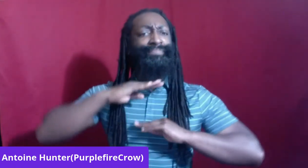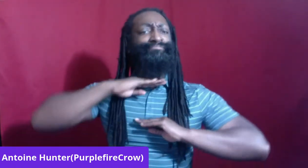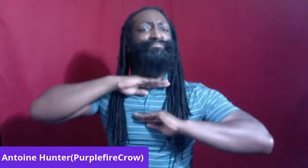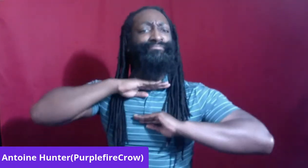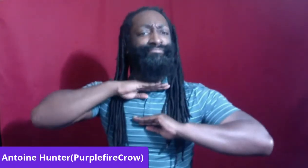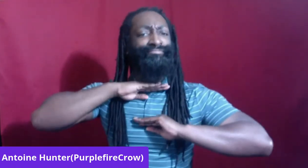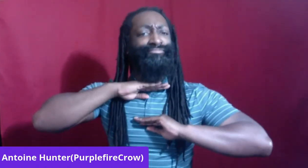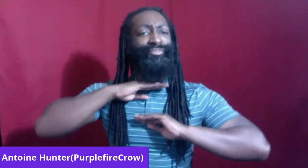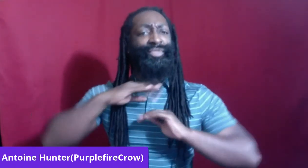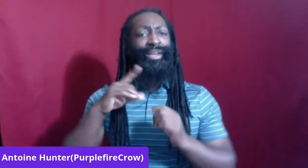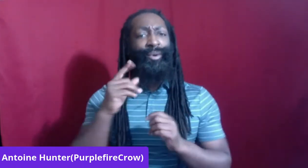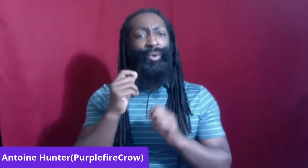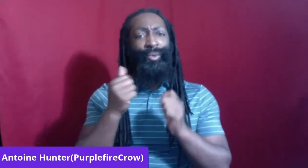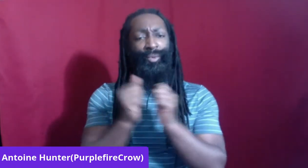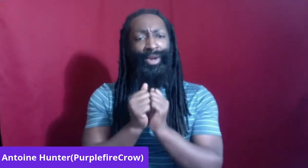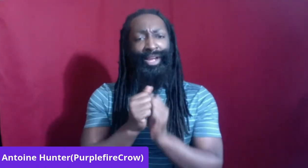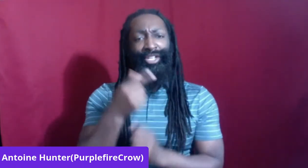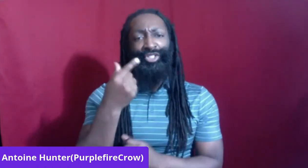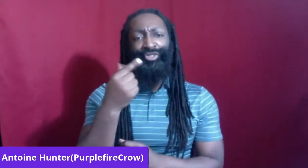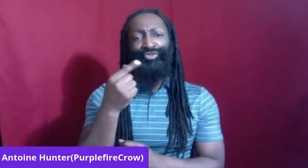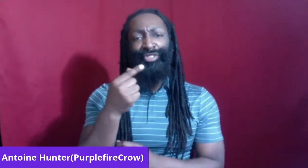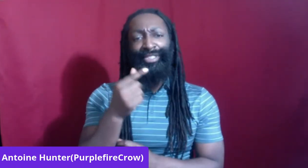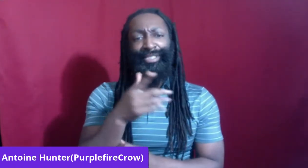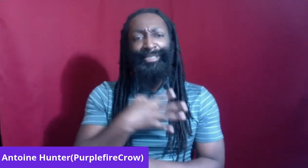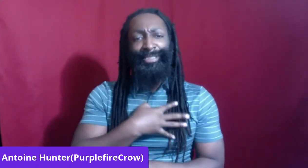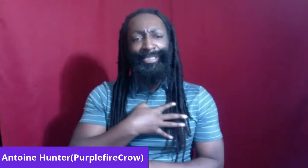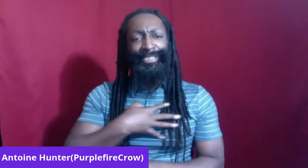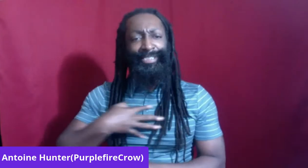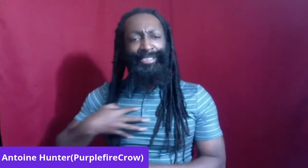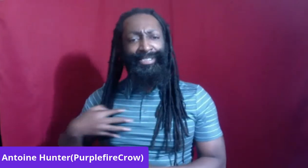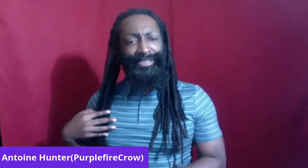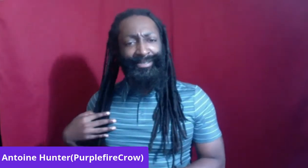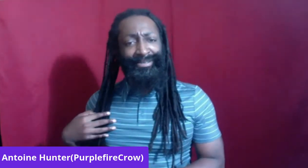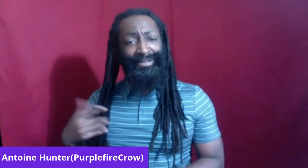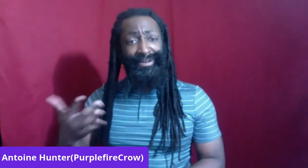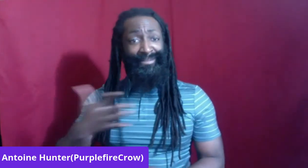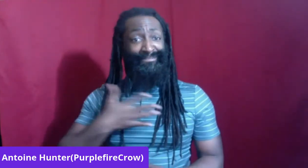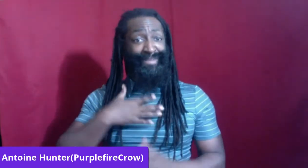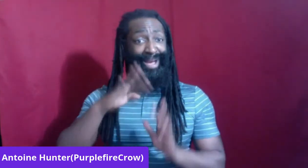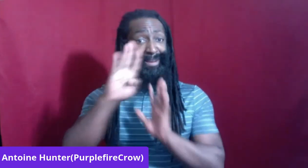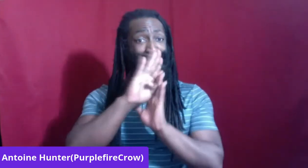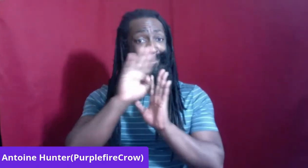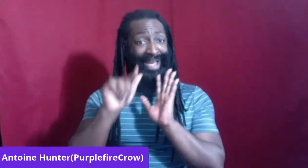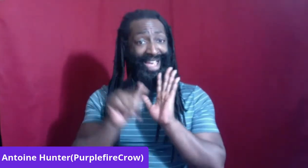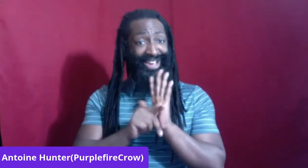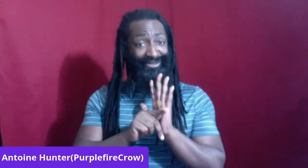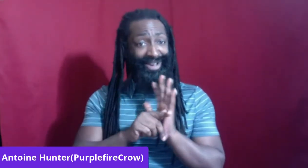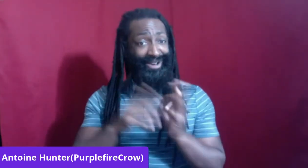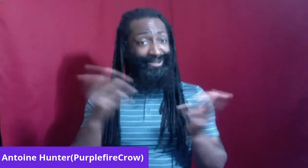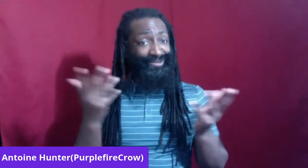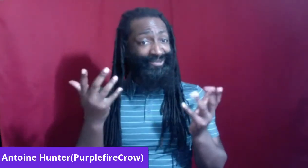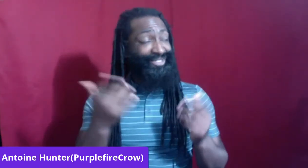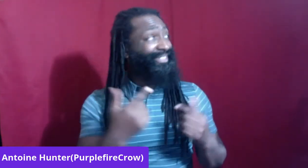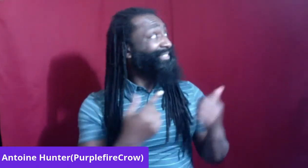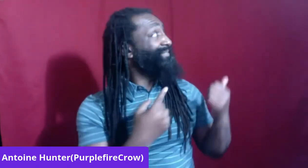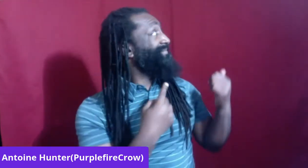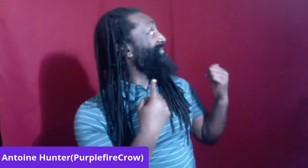I'm wearing a tighter collared shirt, buttoned, and it's gray and it has white